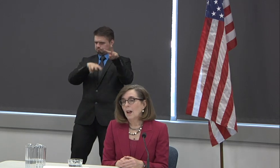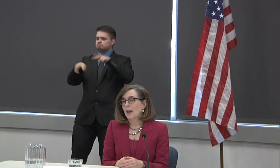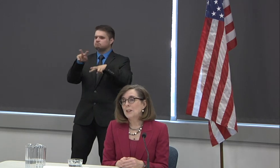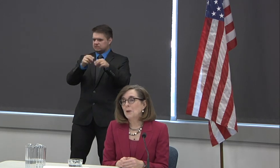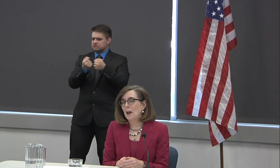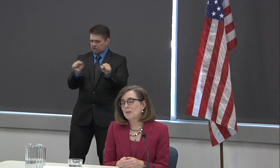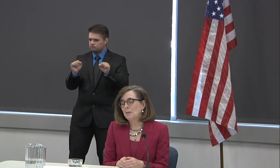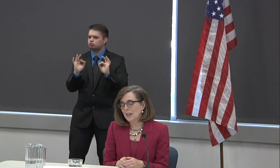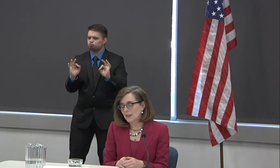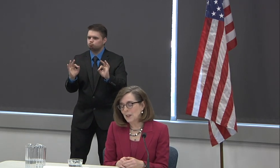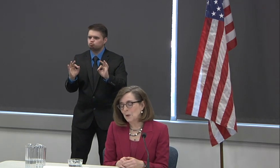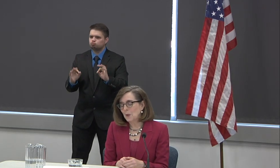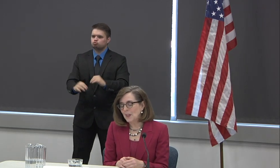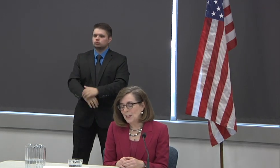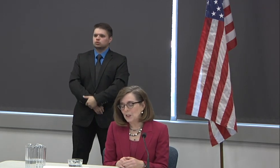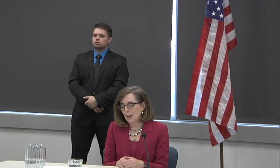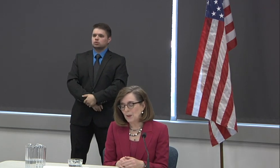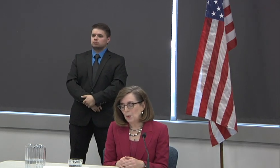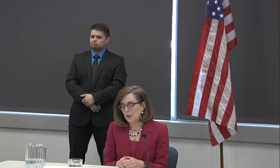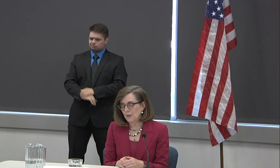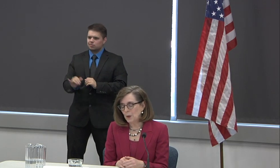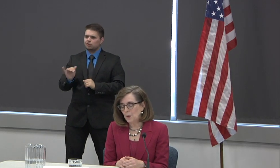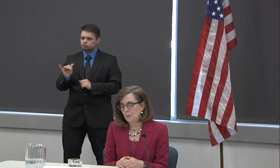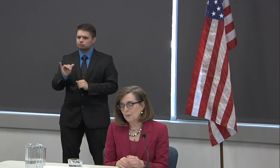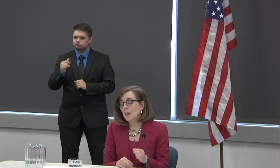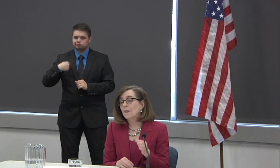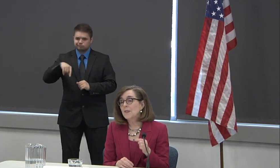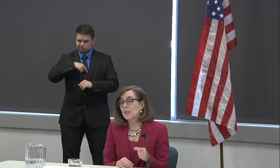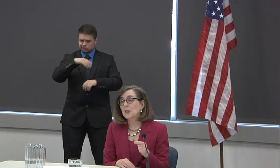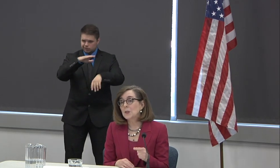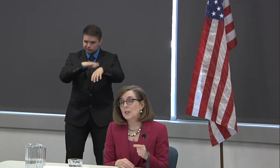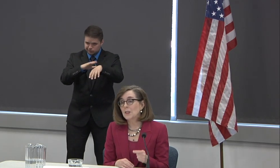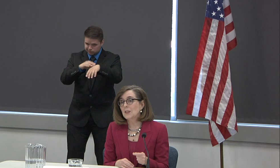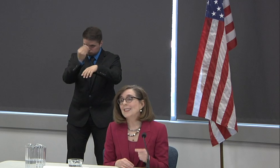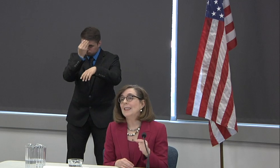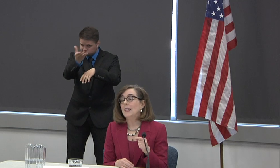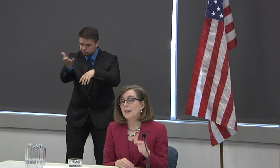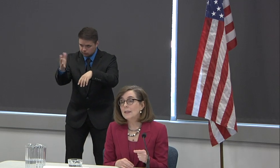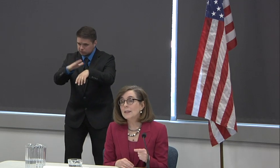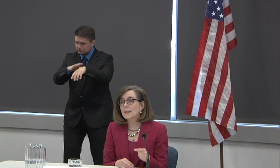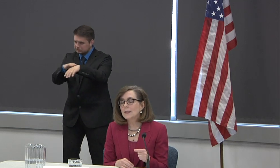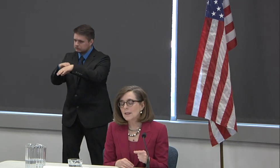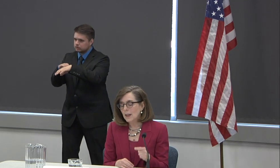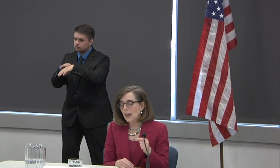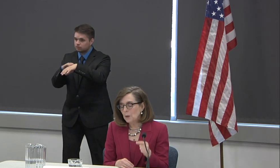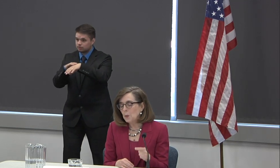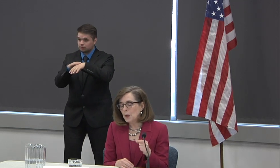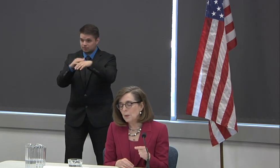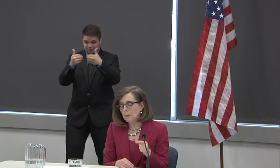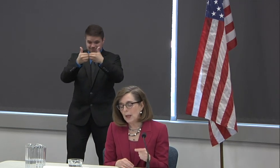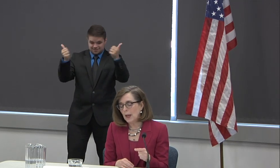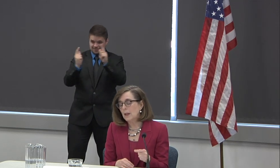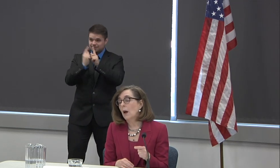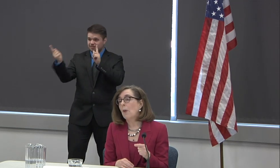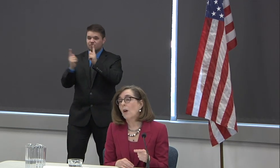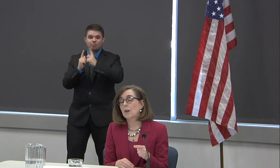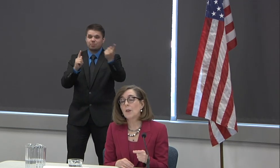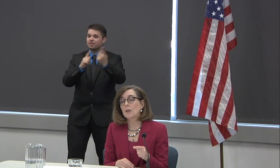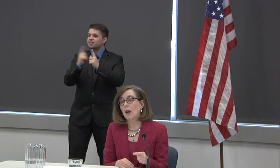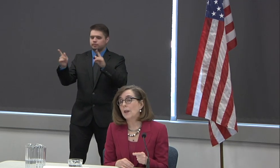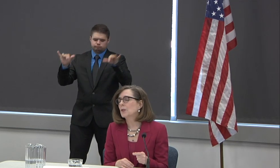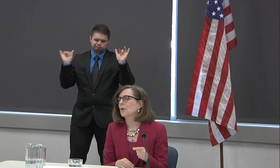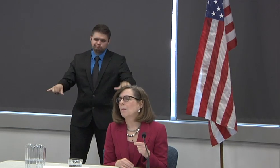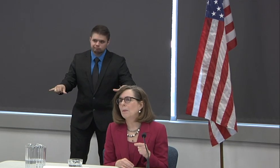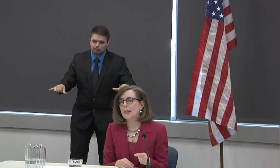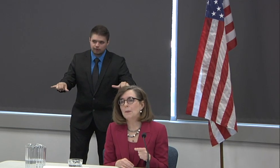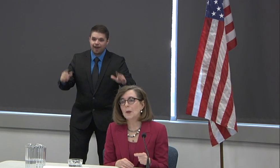I do have to be clear with each and every one of you. Physical distancing is and will remain a part of our lives